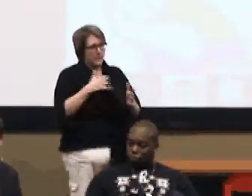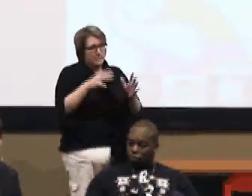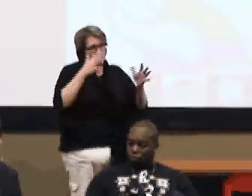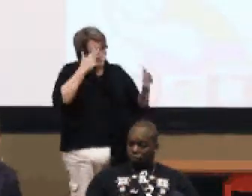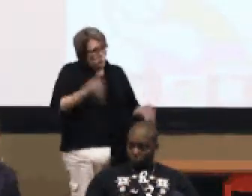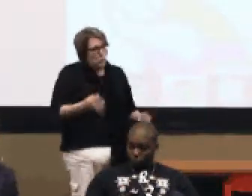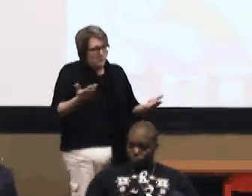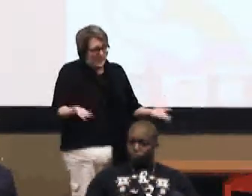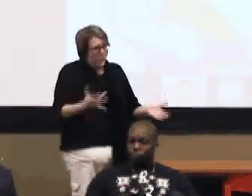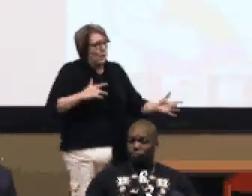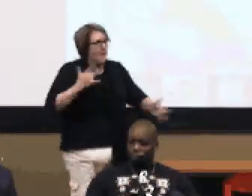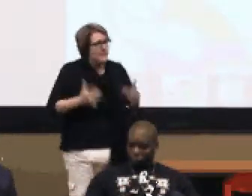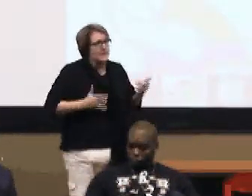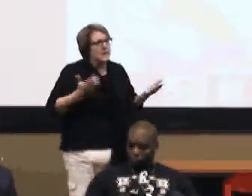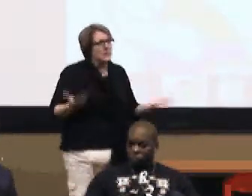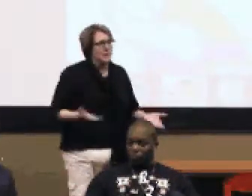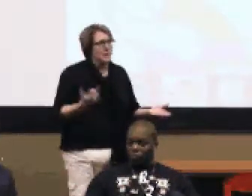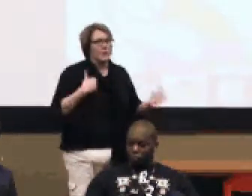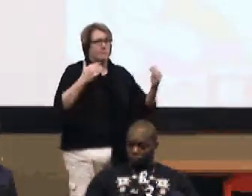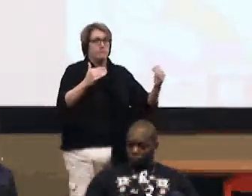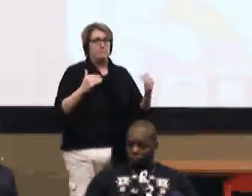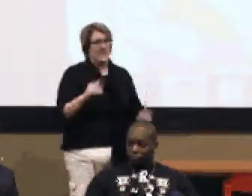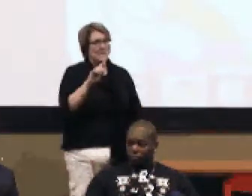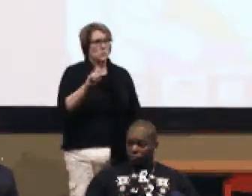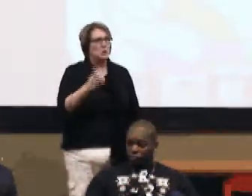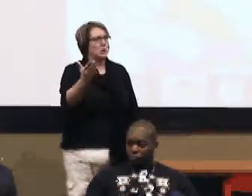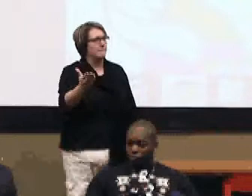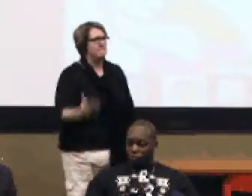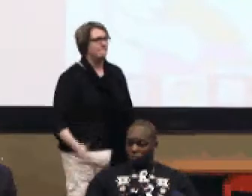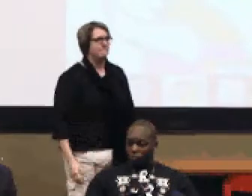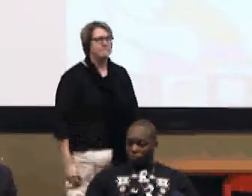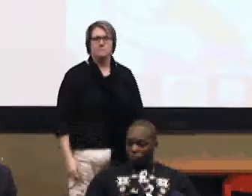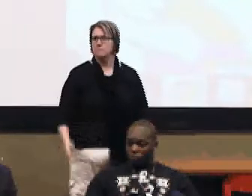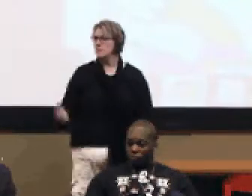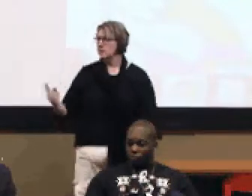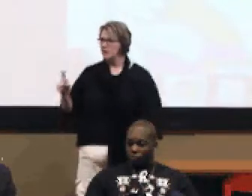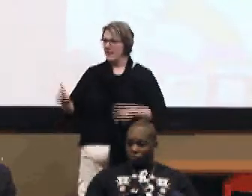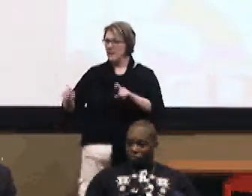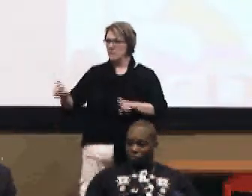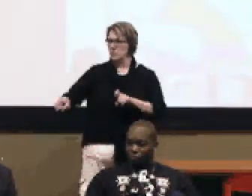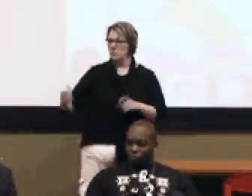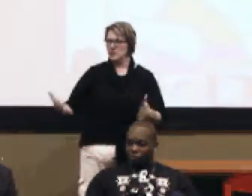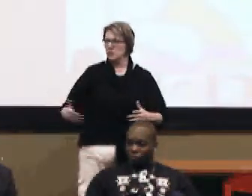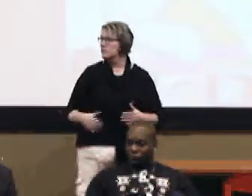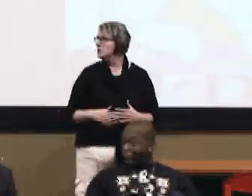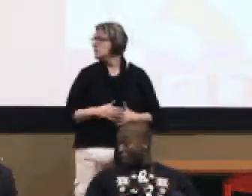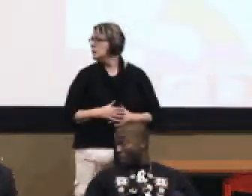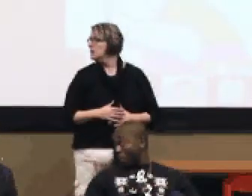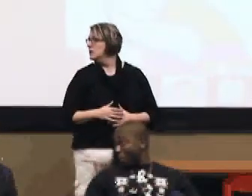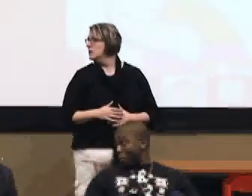here, we're excited to be here, and next question. So I've got a couple questions for you then.